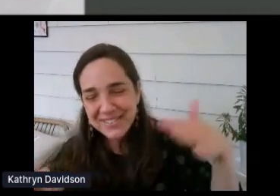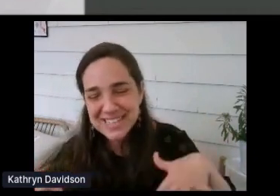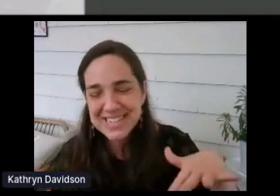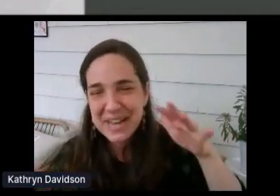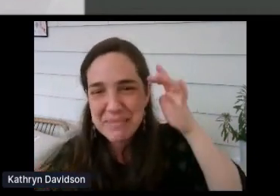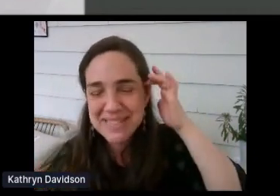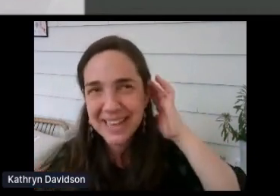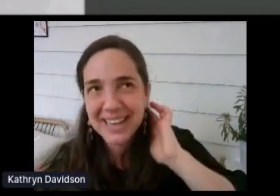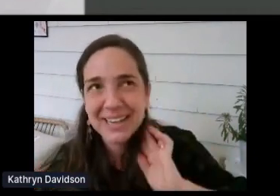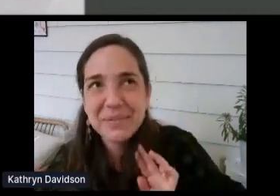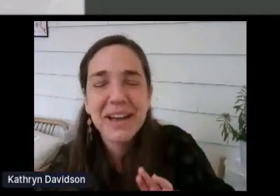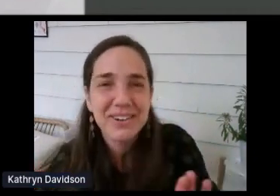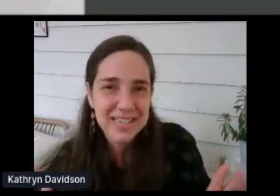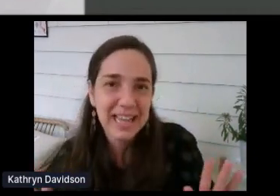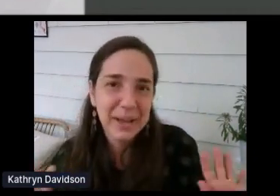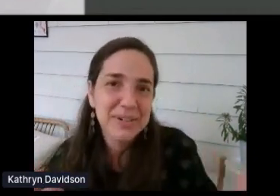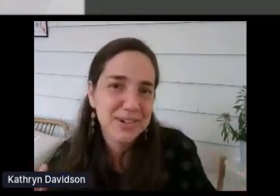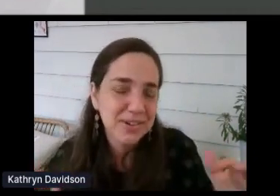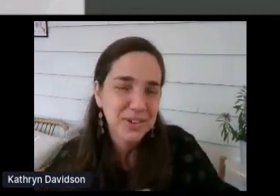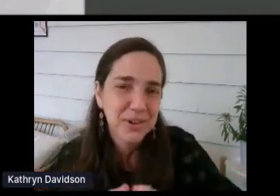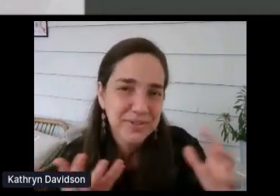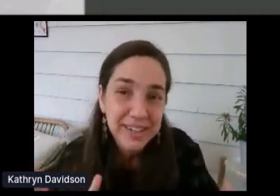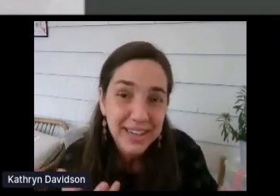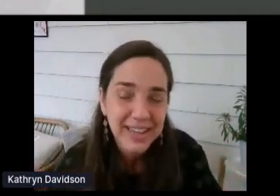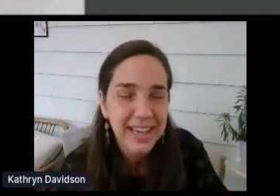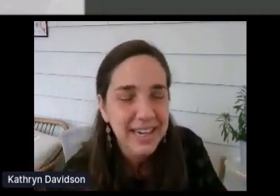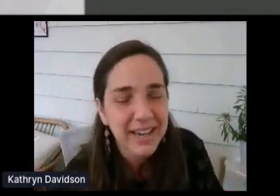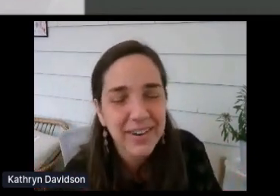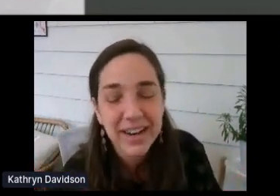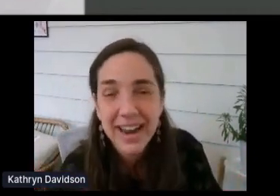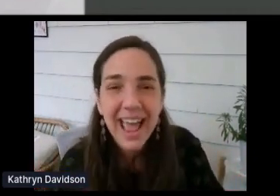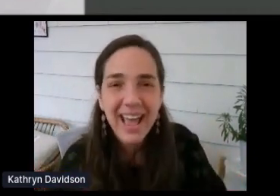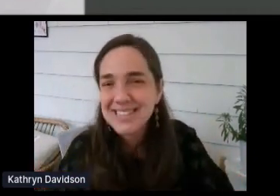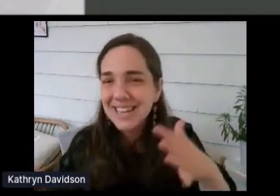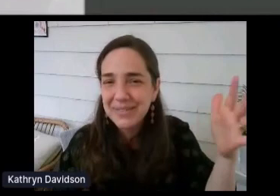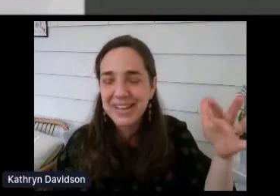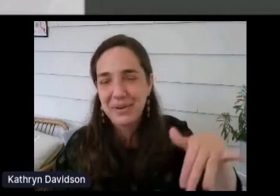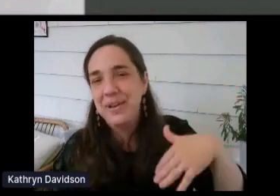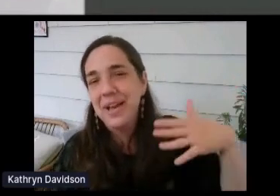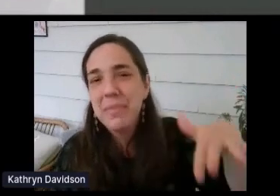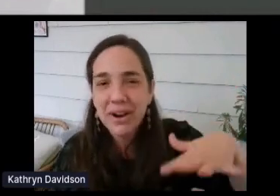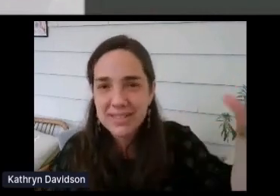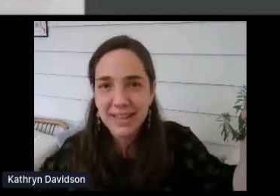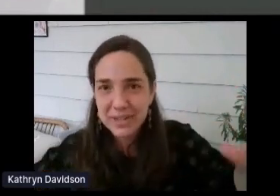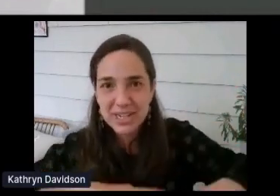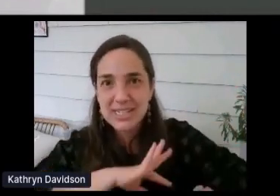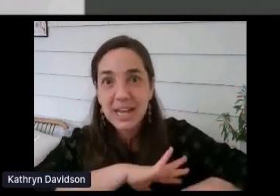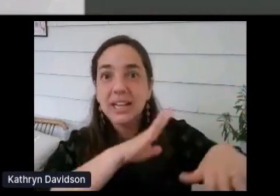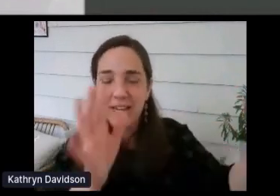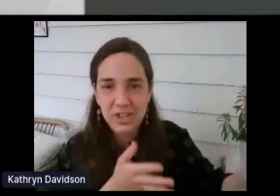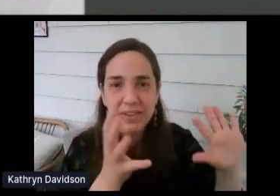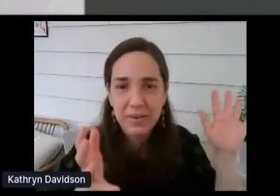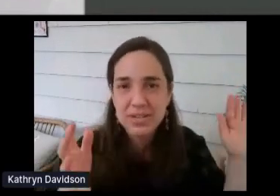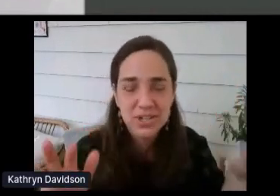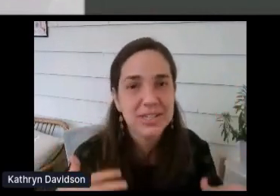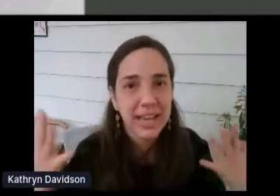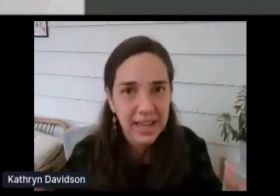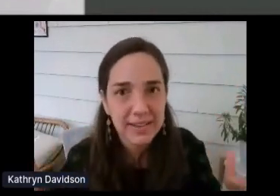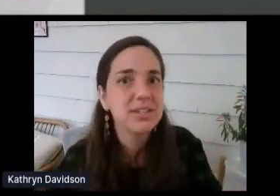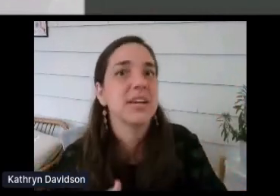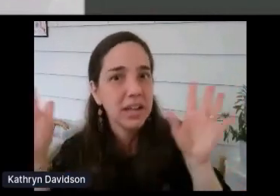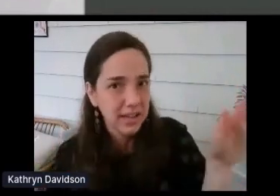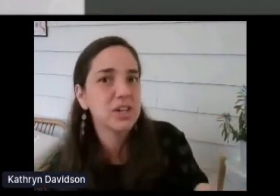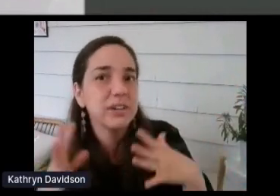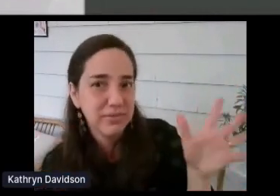think in recent times, like we understand language and culture goes very tightly hand in hand, right? And sign language, American Sign Language is a collection of languages, just